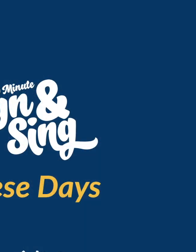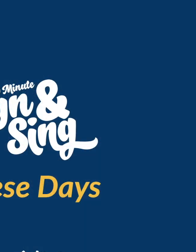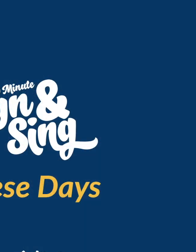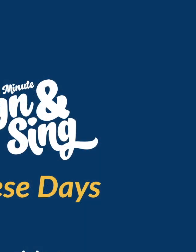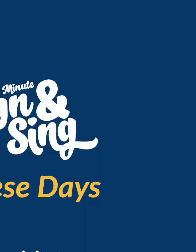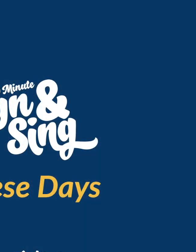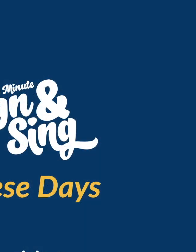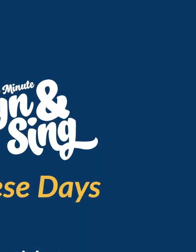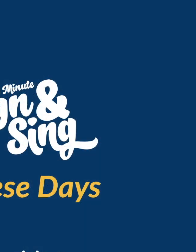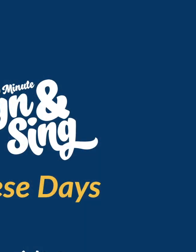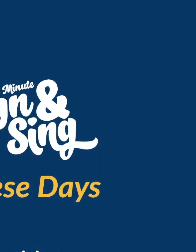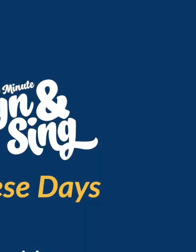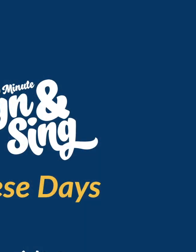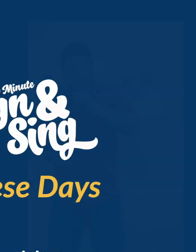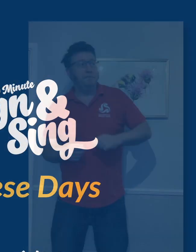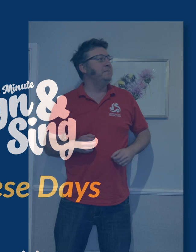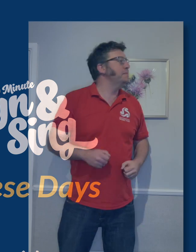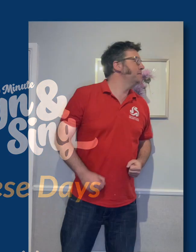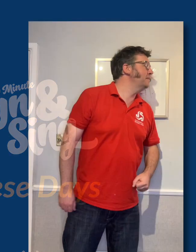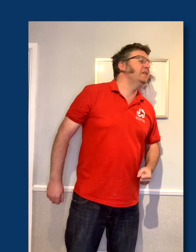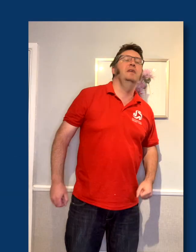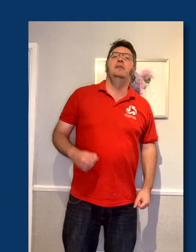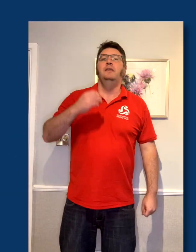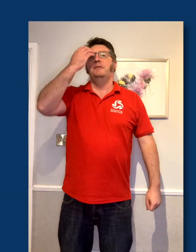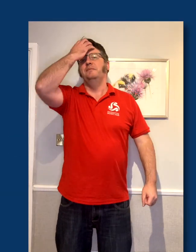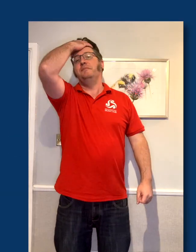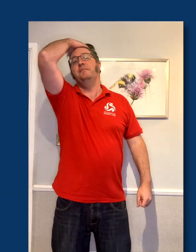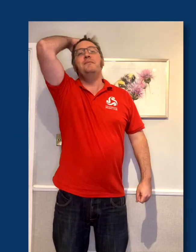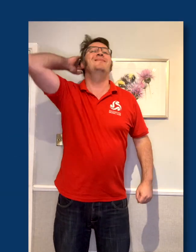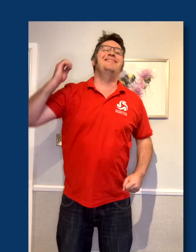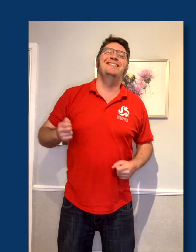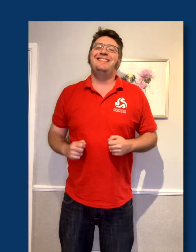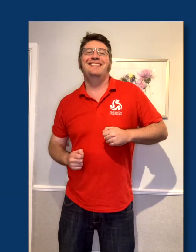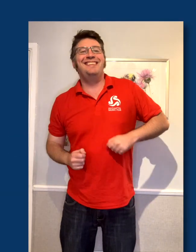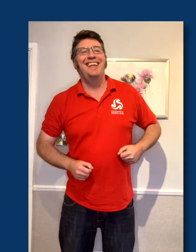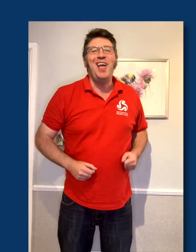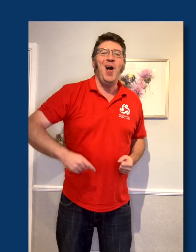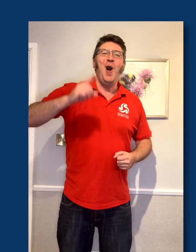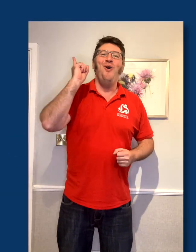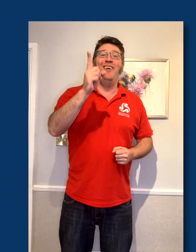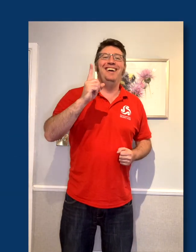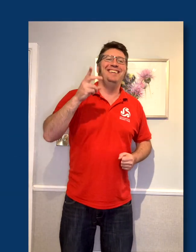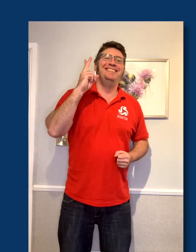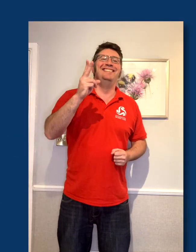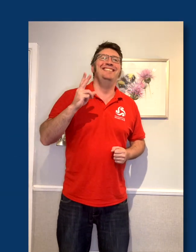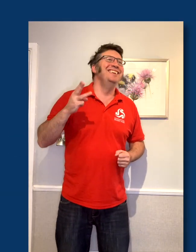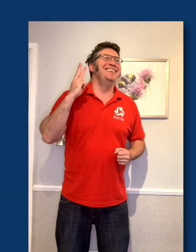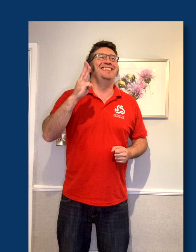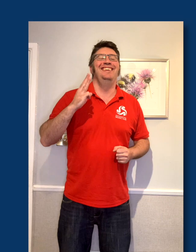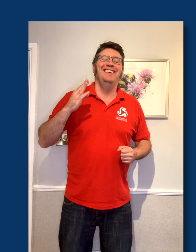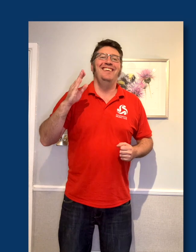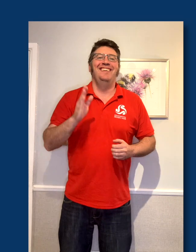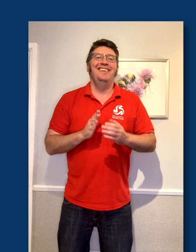know you moved on to someone new. Hope life is beautiful. You were the light for me to find my truth. I just wanna say